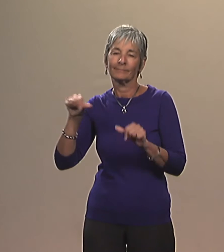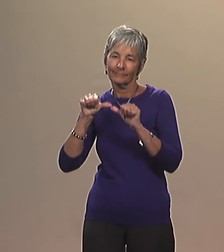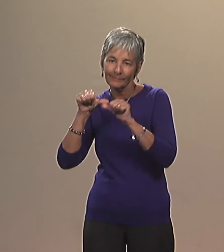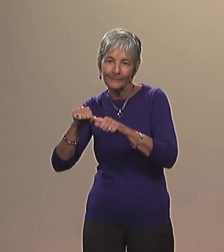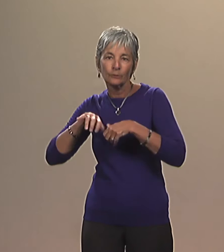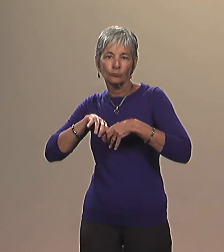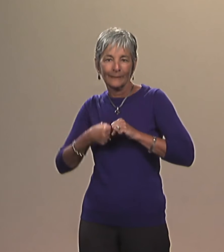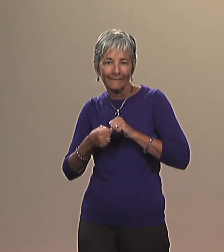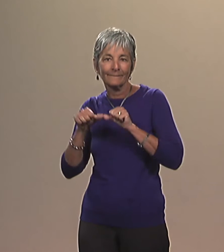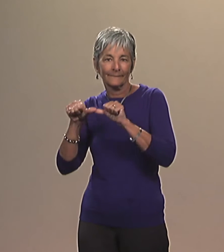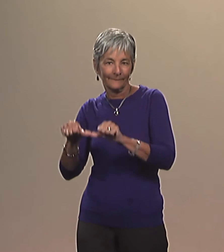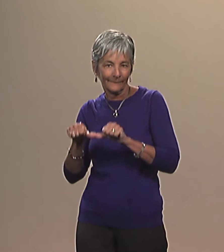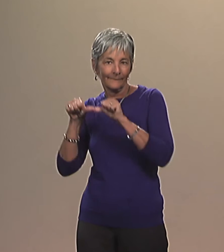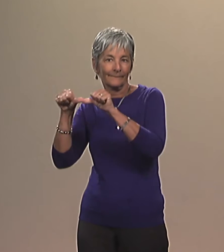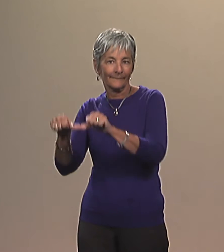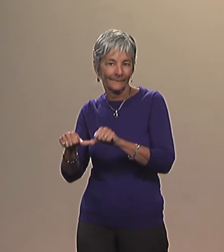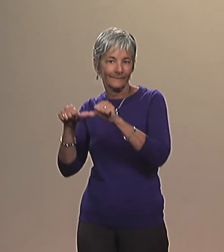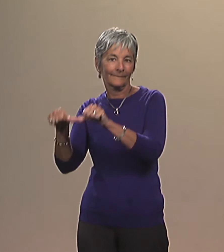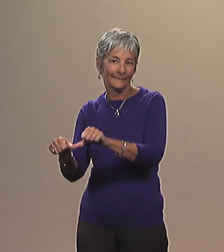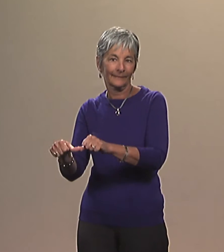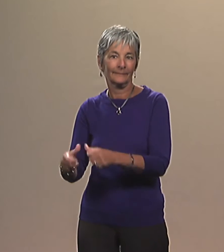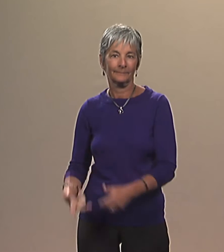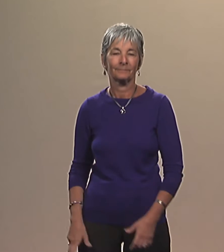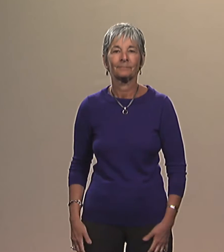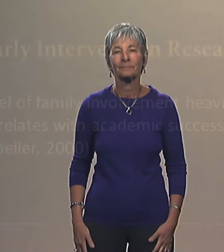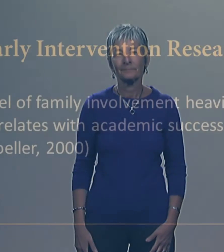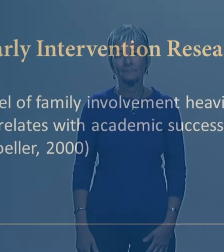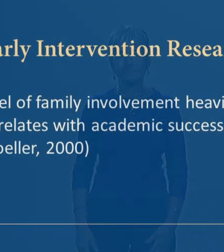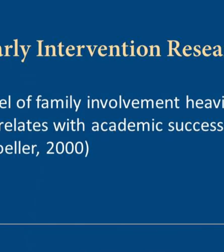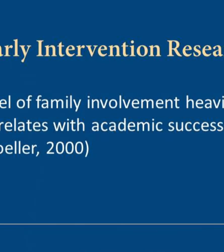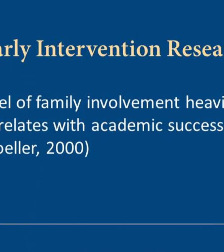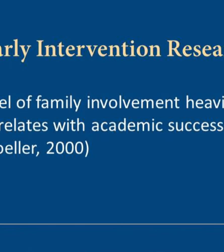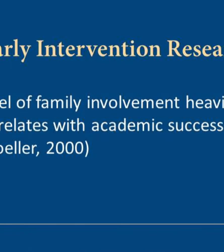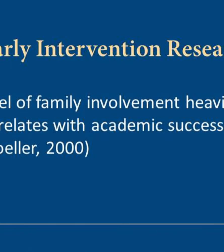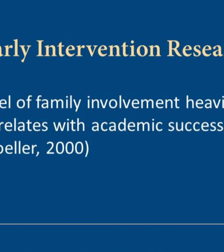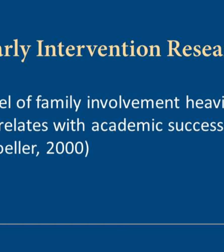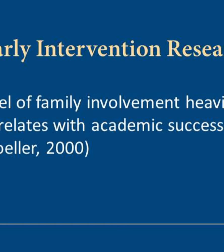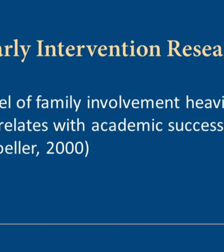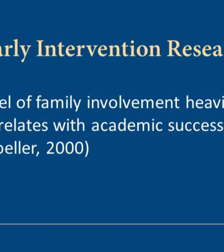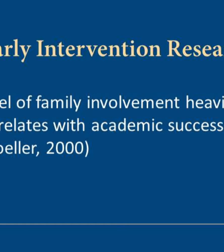compared to the other group of families where grieving persisted.